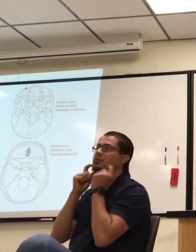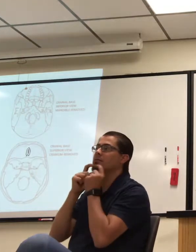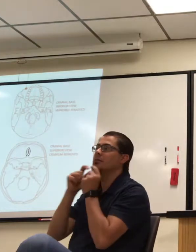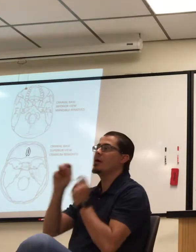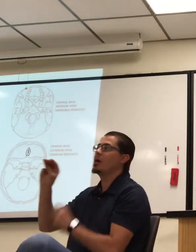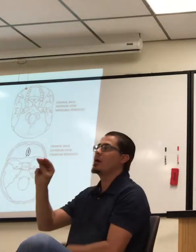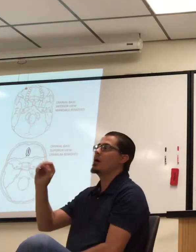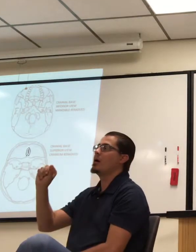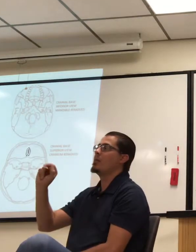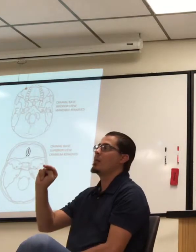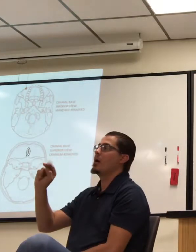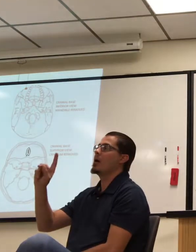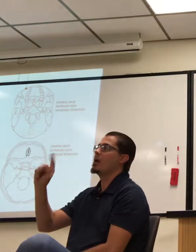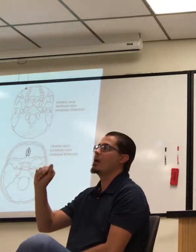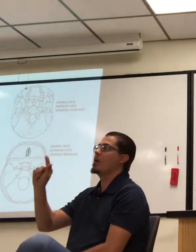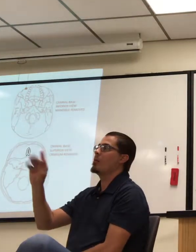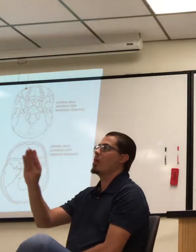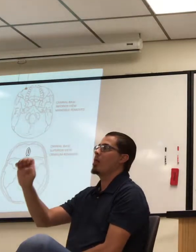I have orange here.